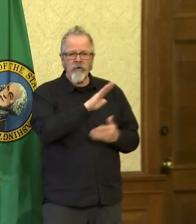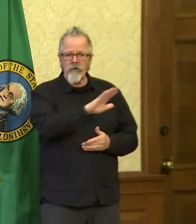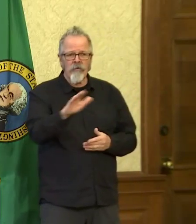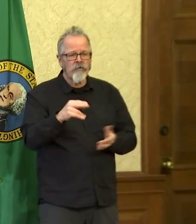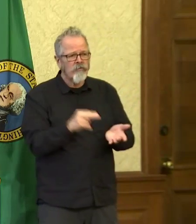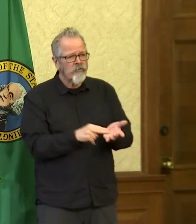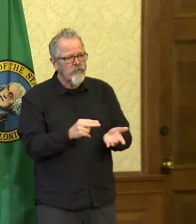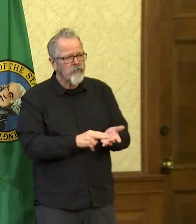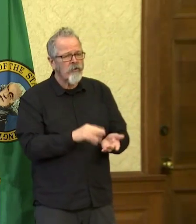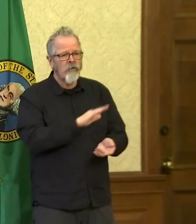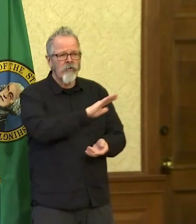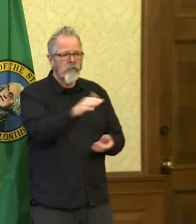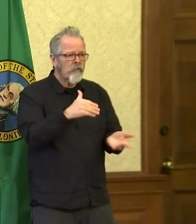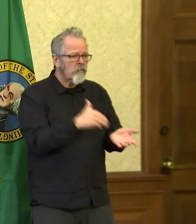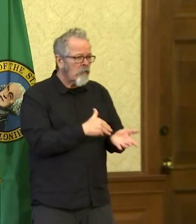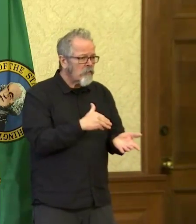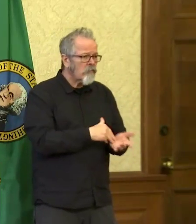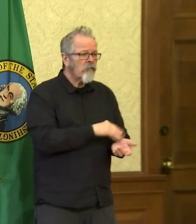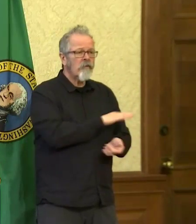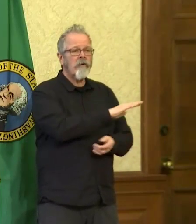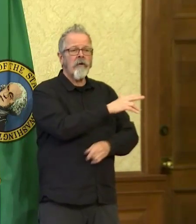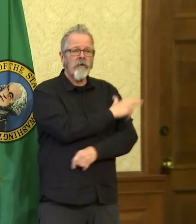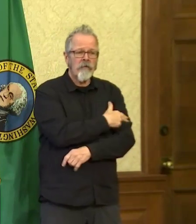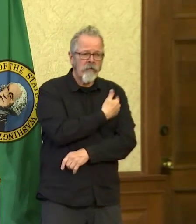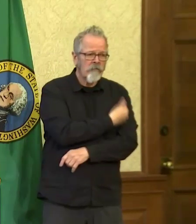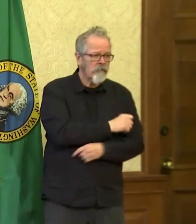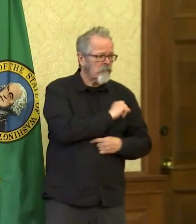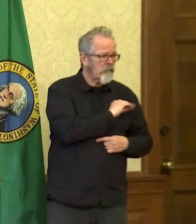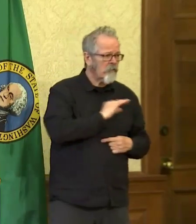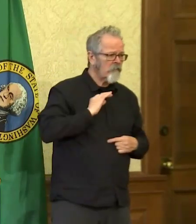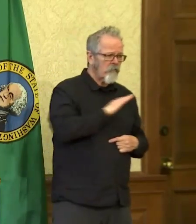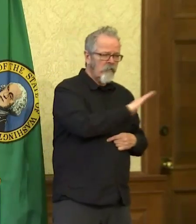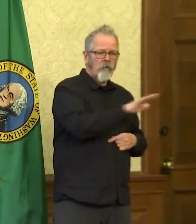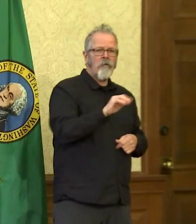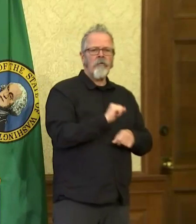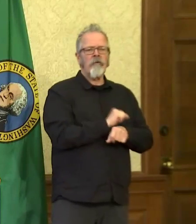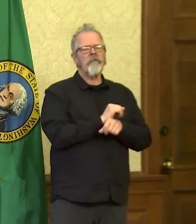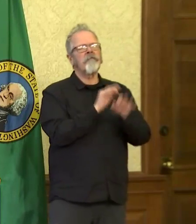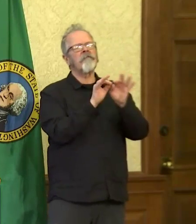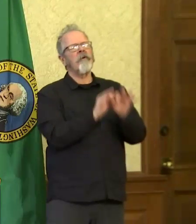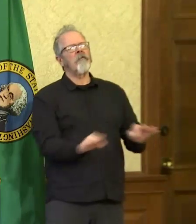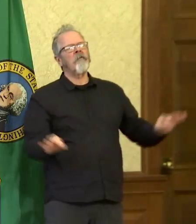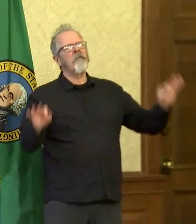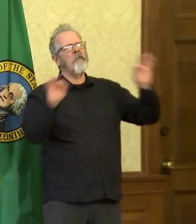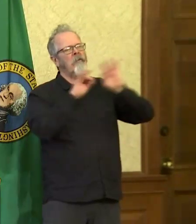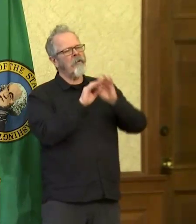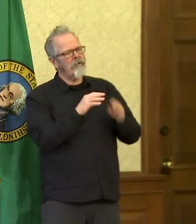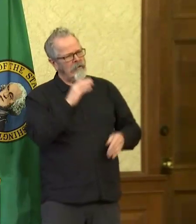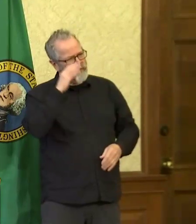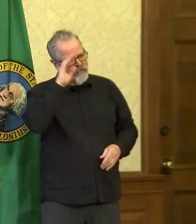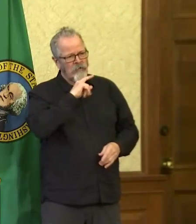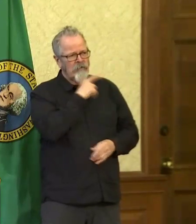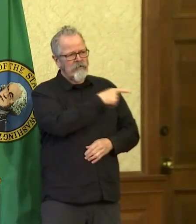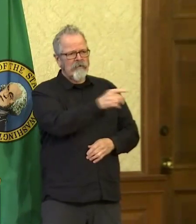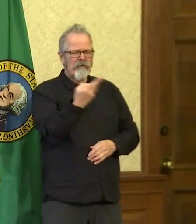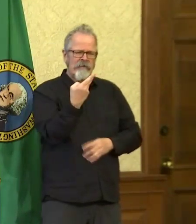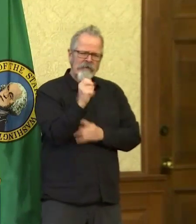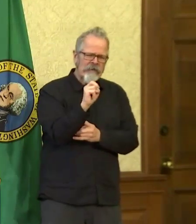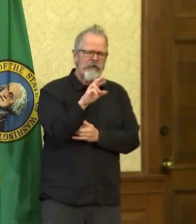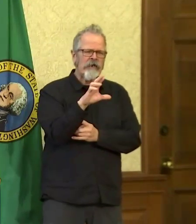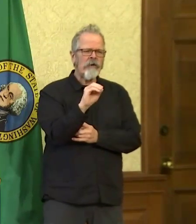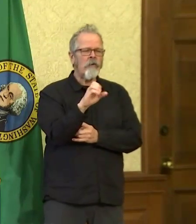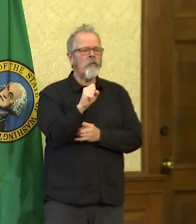heroic, and we're thinking about them every day. Next question we go to Simone with U13. Governor, 2 questions for